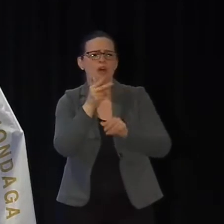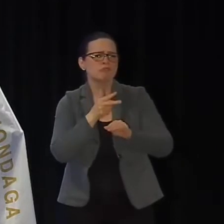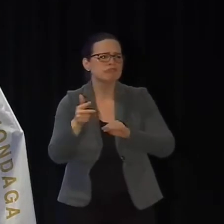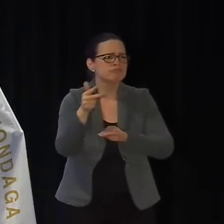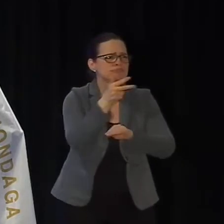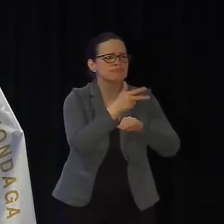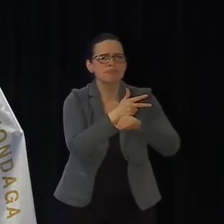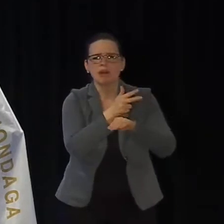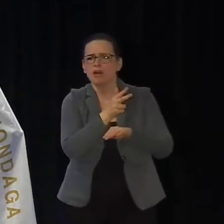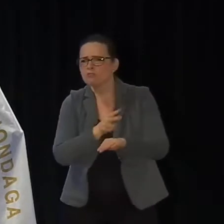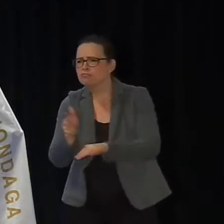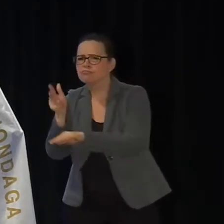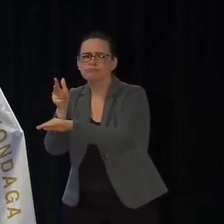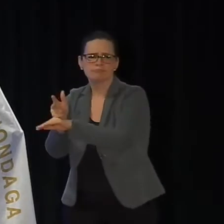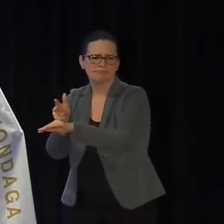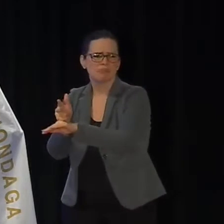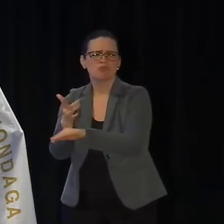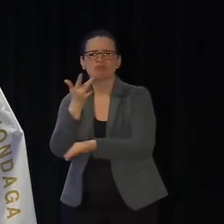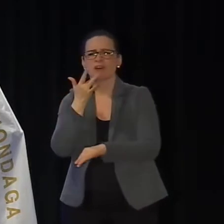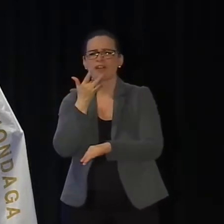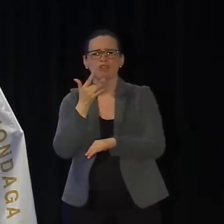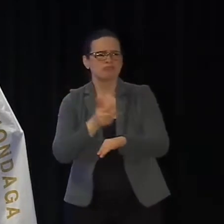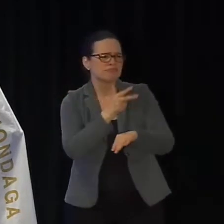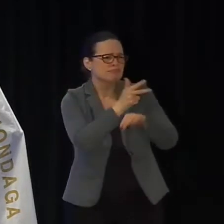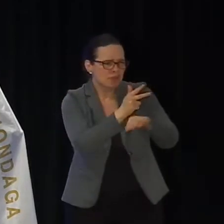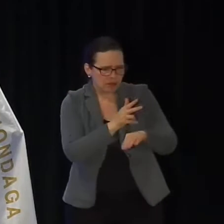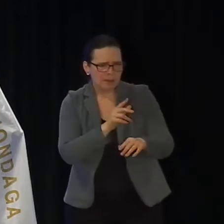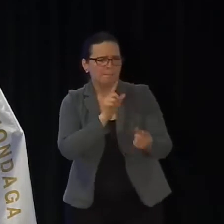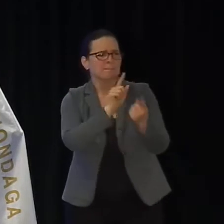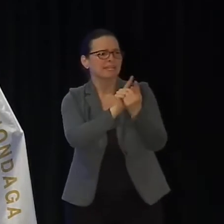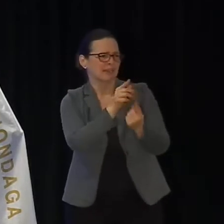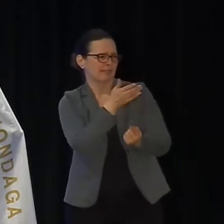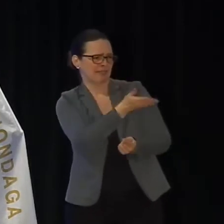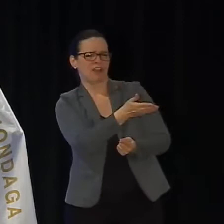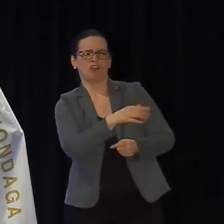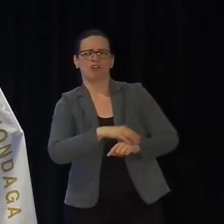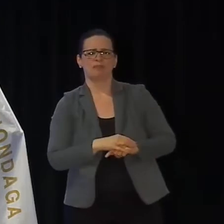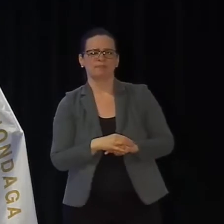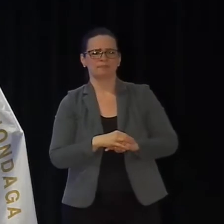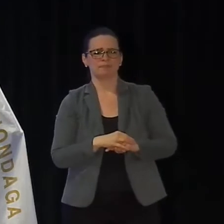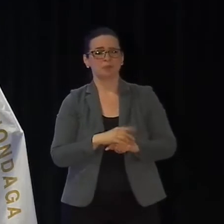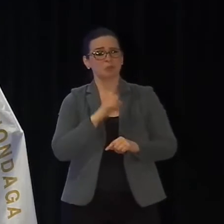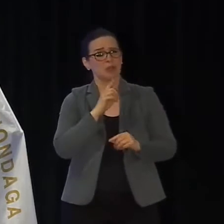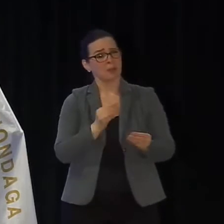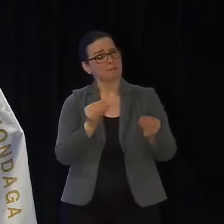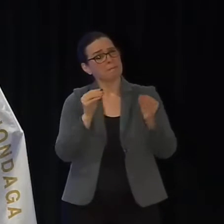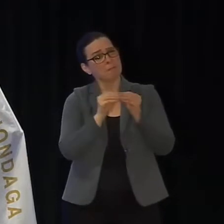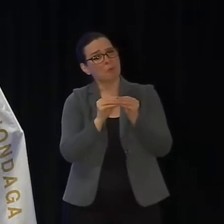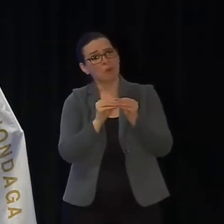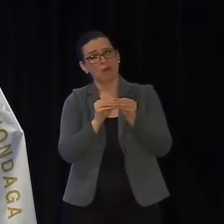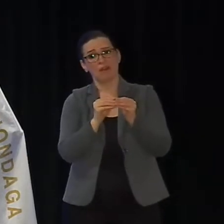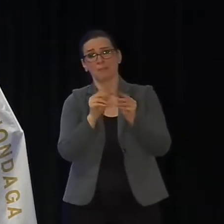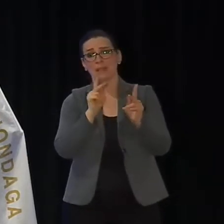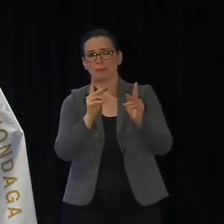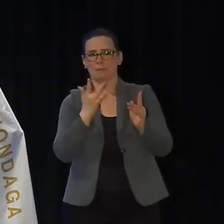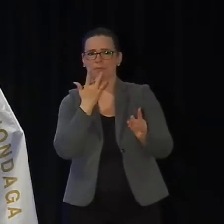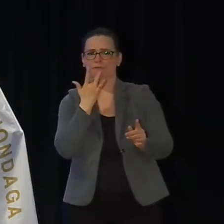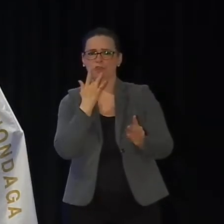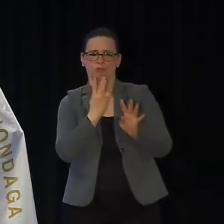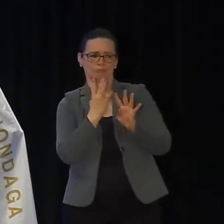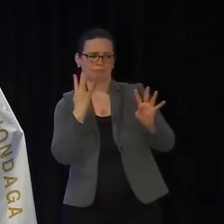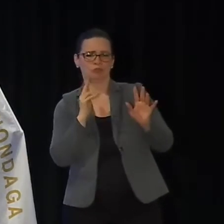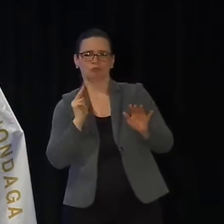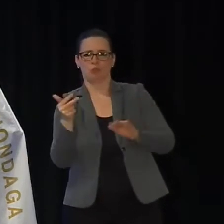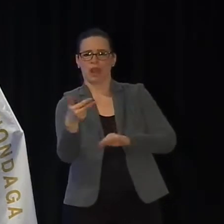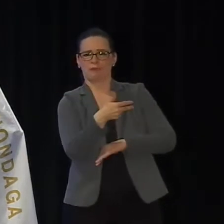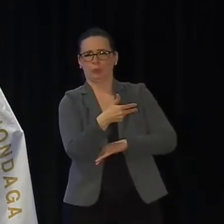demand. We will do more drive-through days when when the weather permits and when we have easy